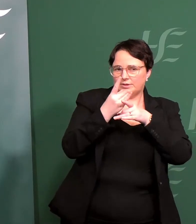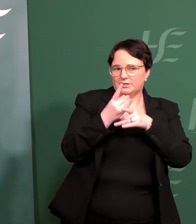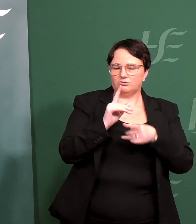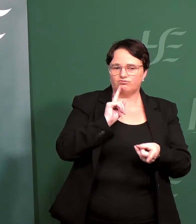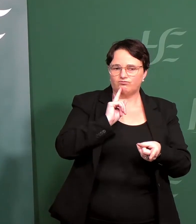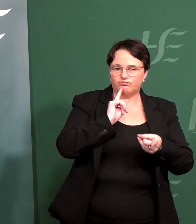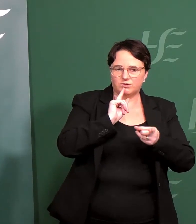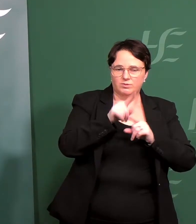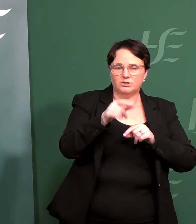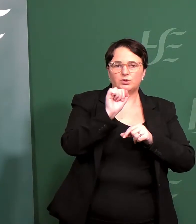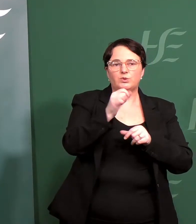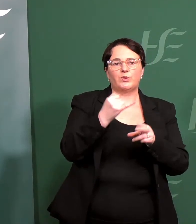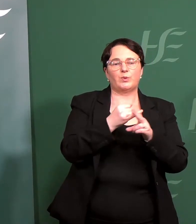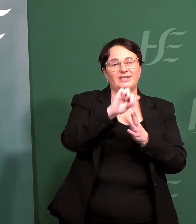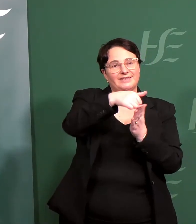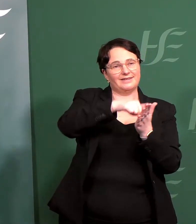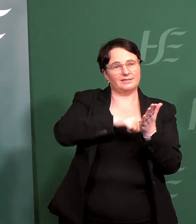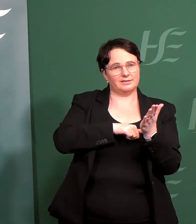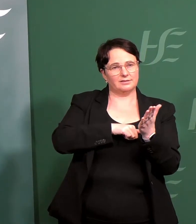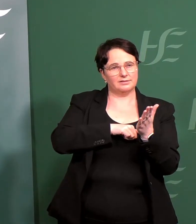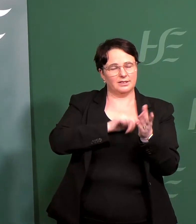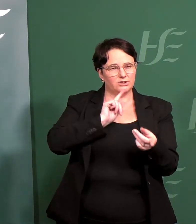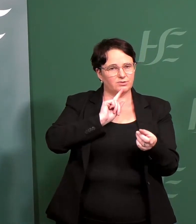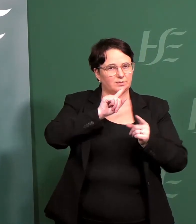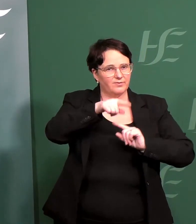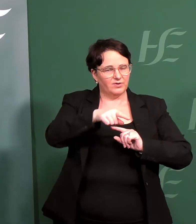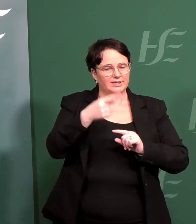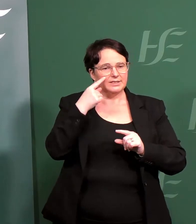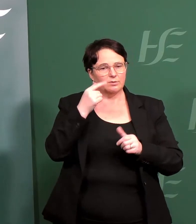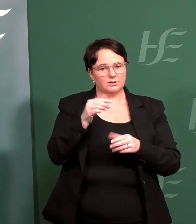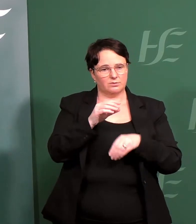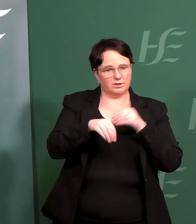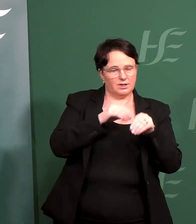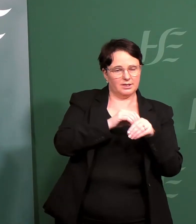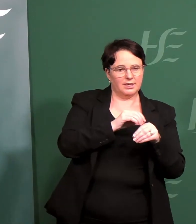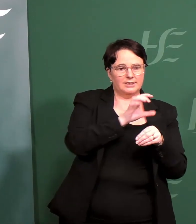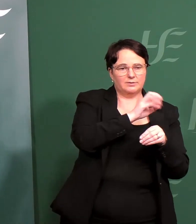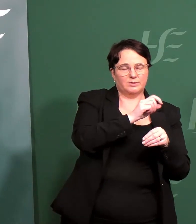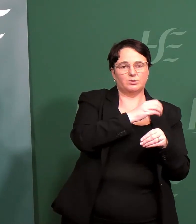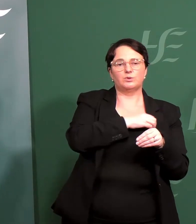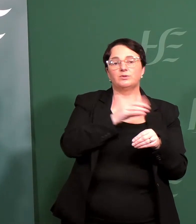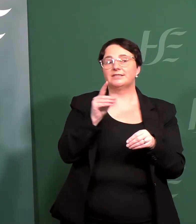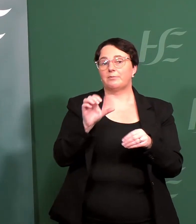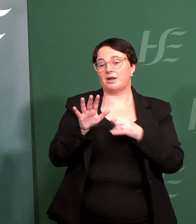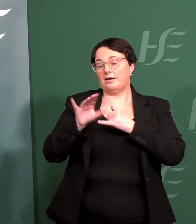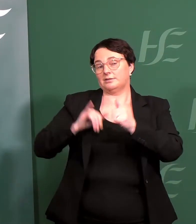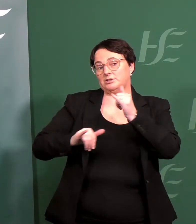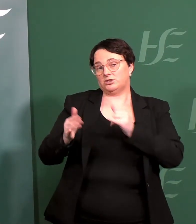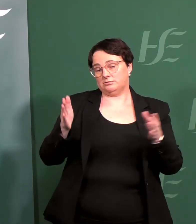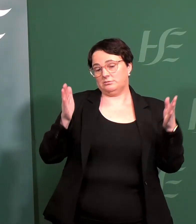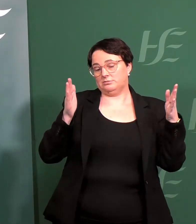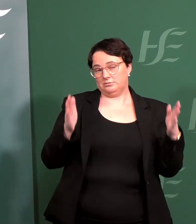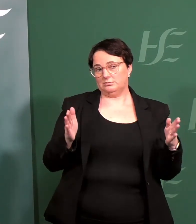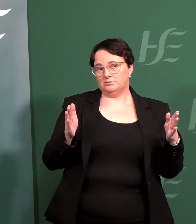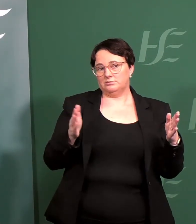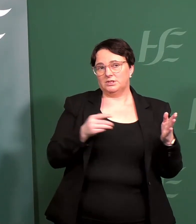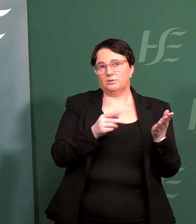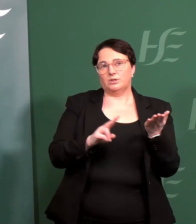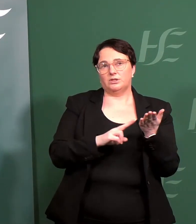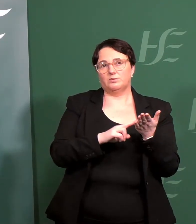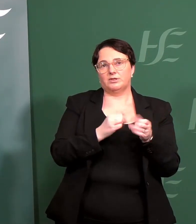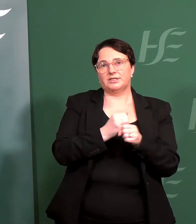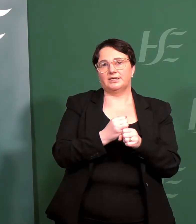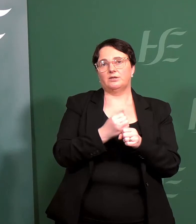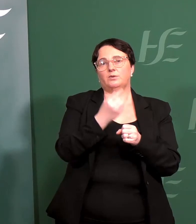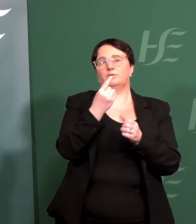very positively, if you look at the activity we carried out between September and December of last year, we were utilising about